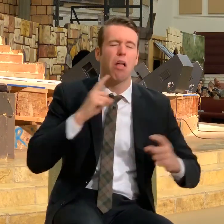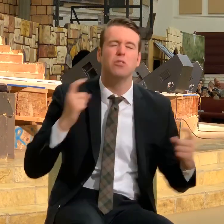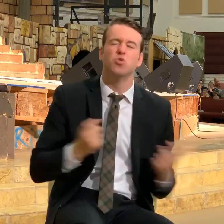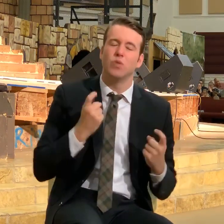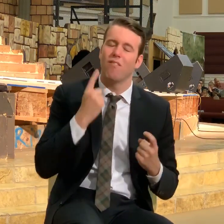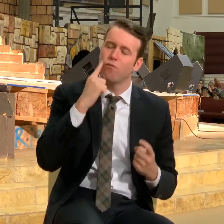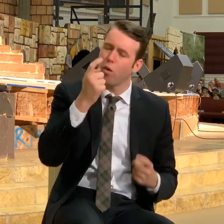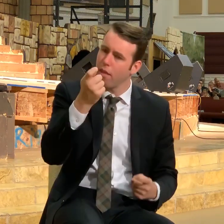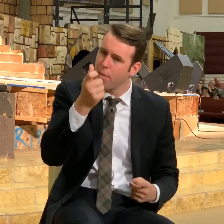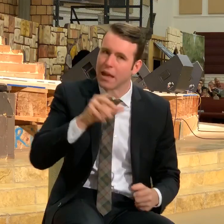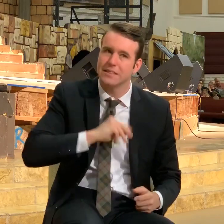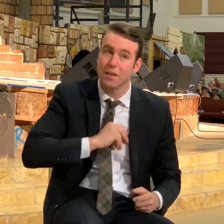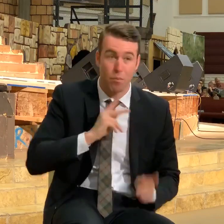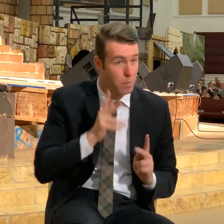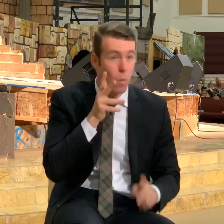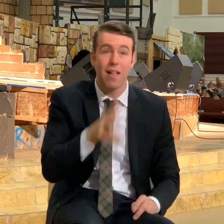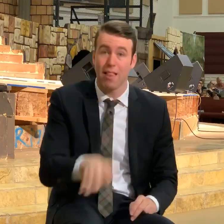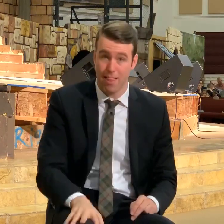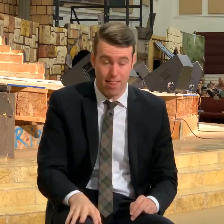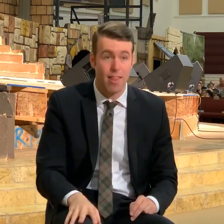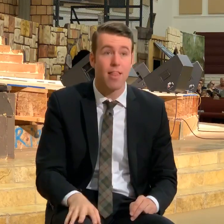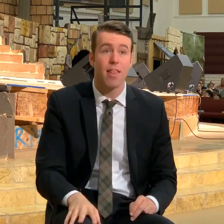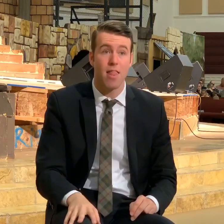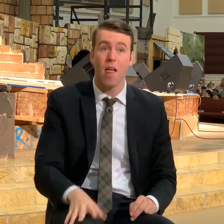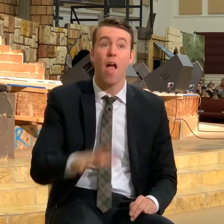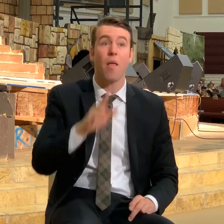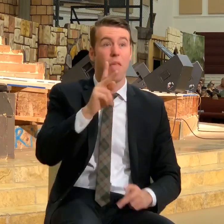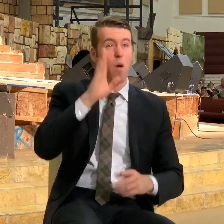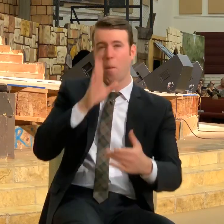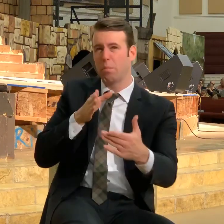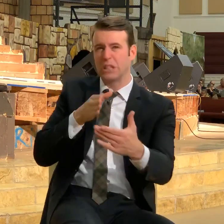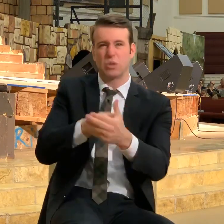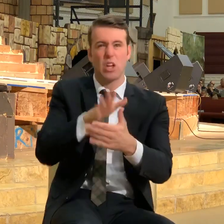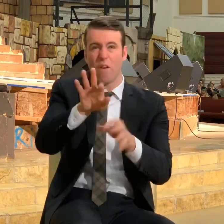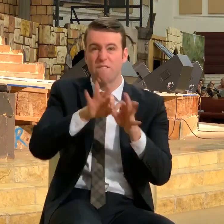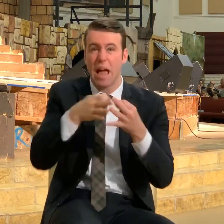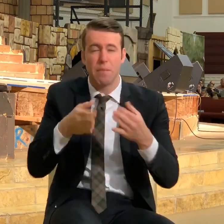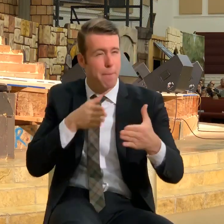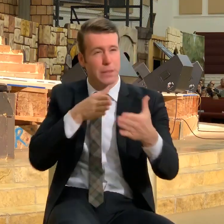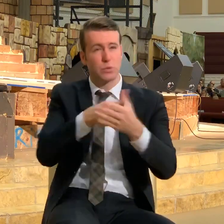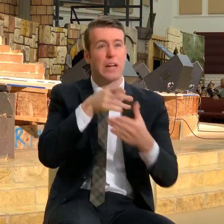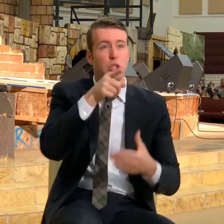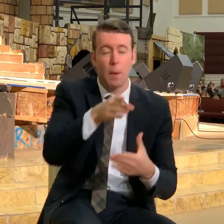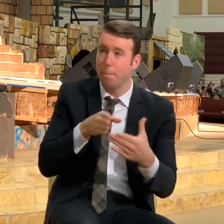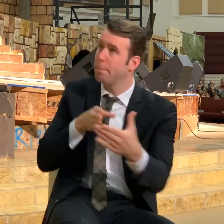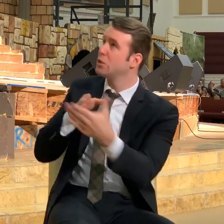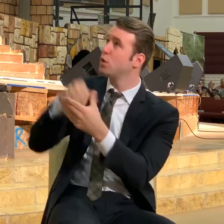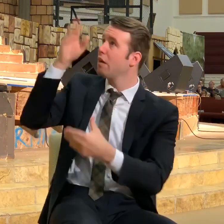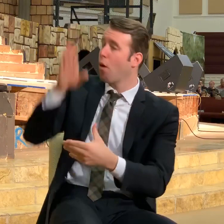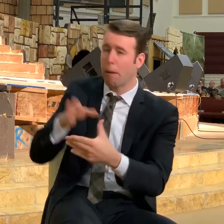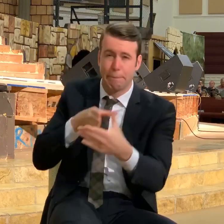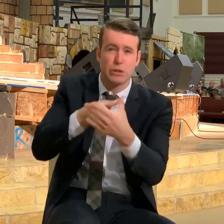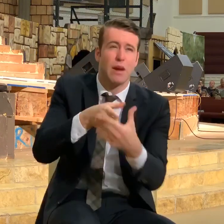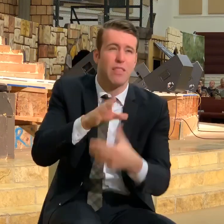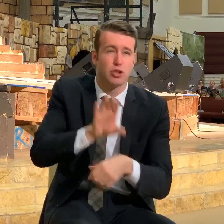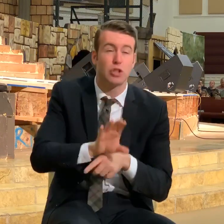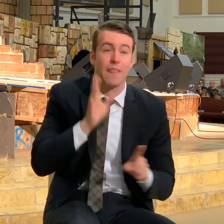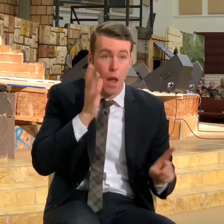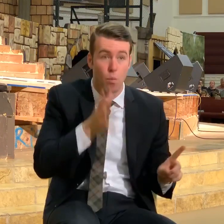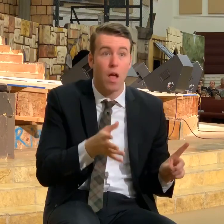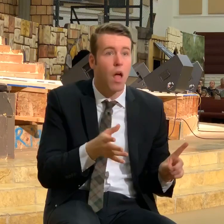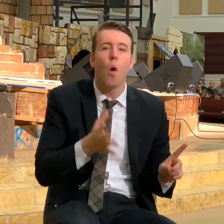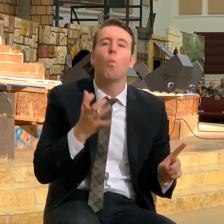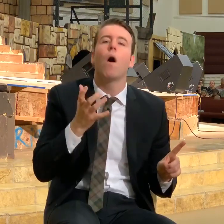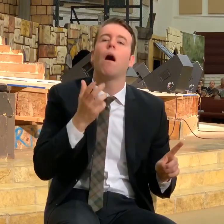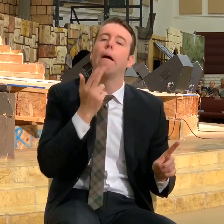of acceptance. They'll betray you. They'll betray your family. They'll betray God. They'll betray the church. If they